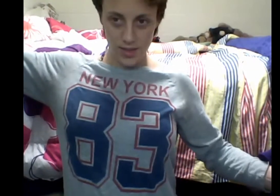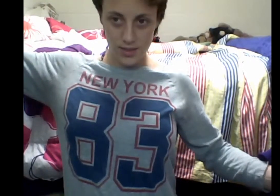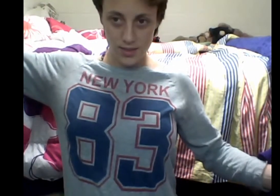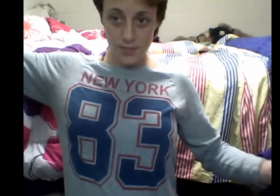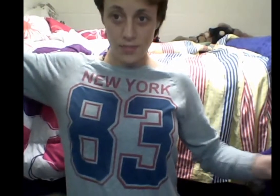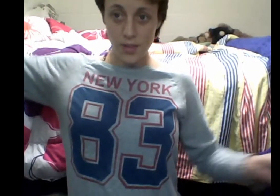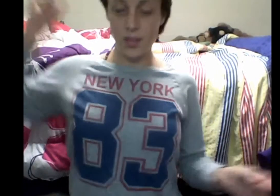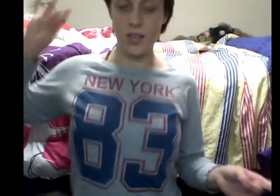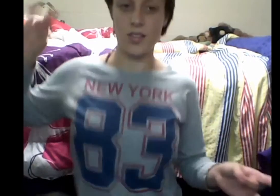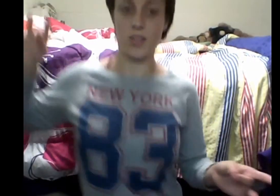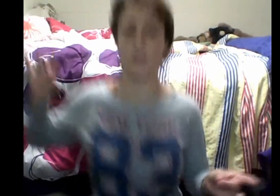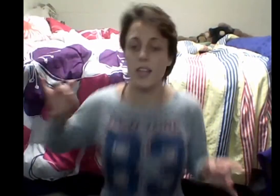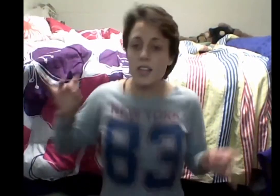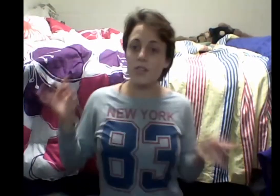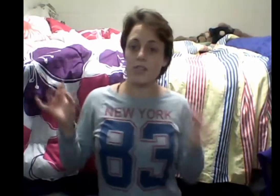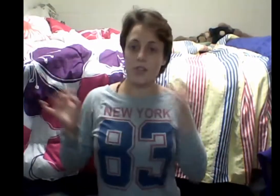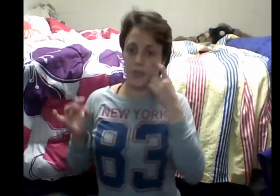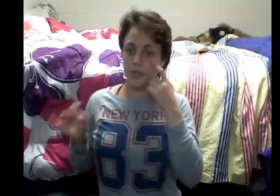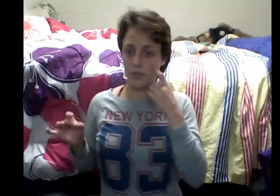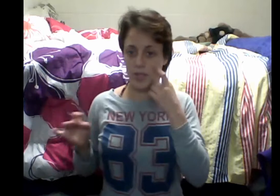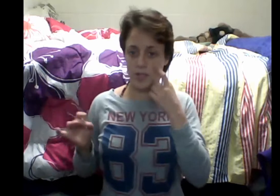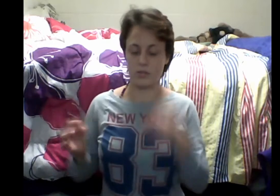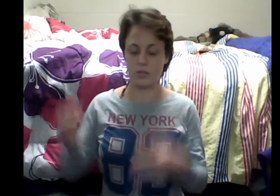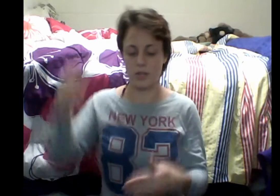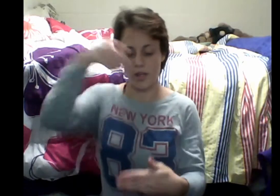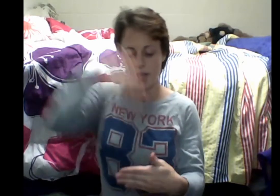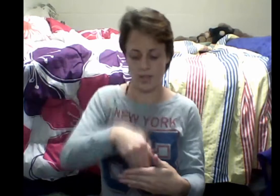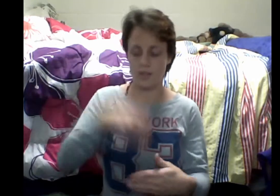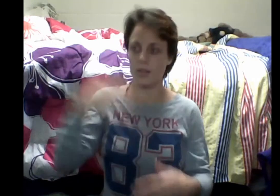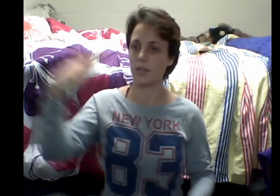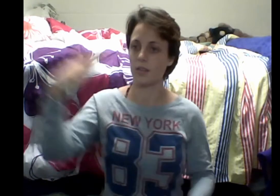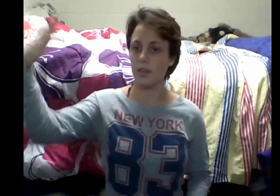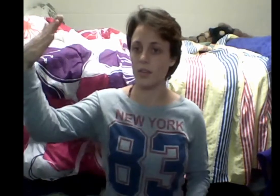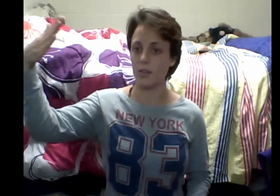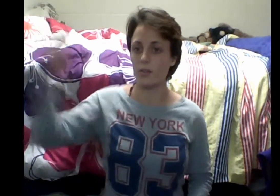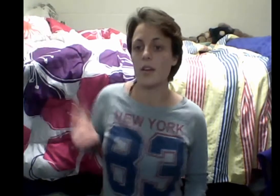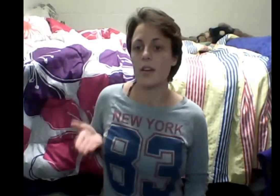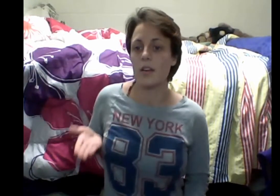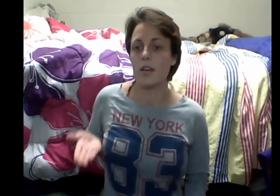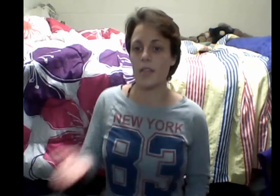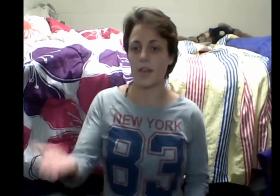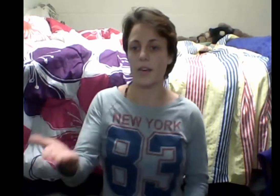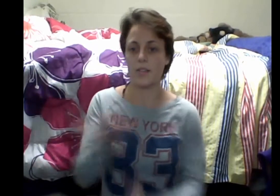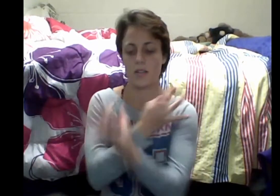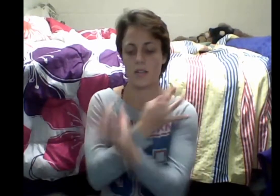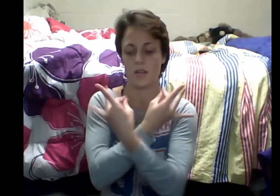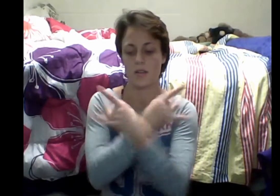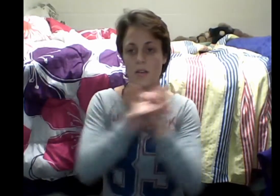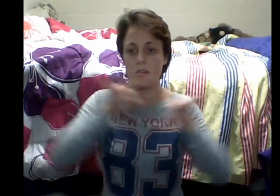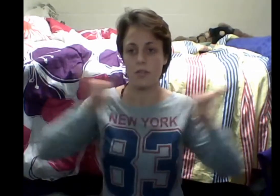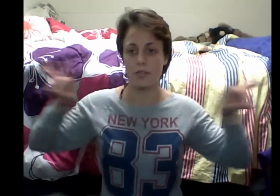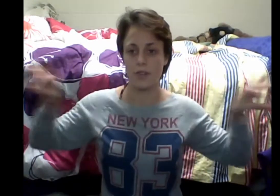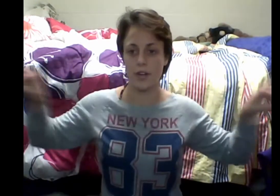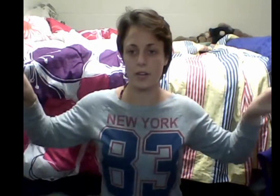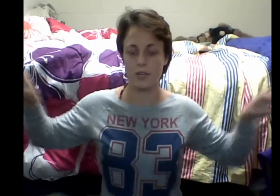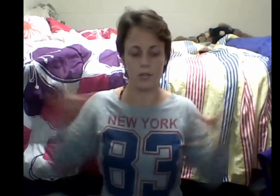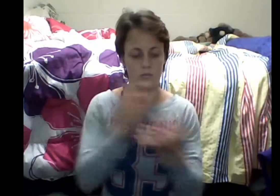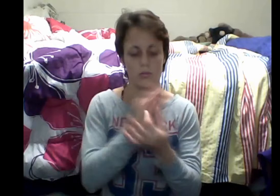that. So in you there's freedom for my soul. In you there's freedom. Oh, wrong